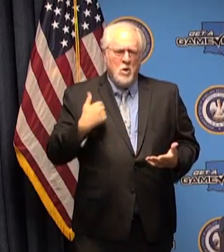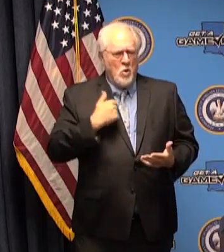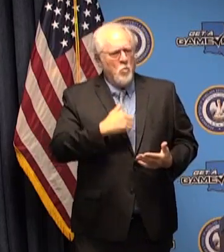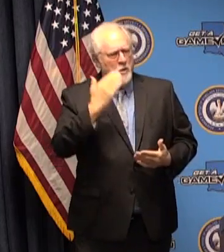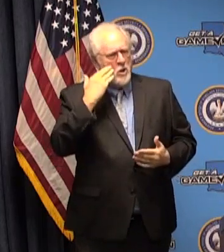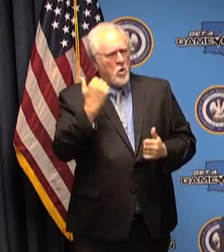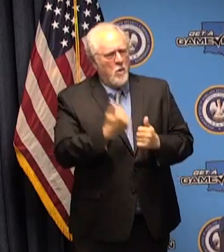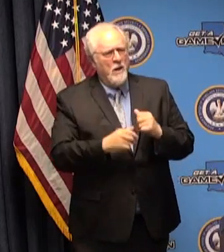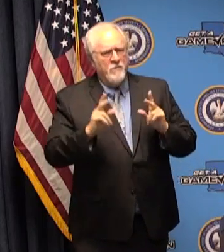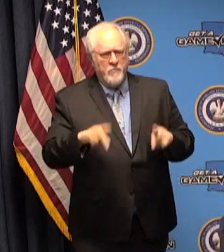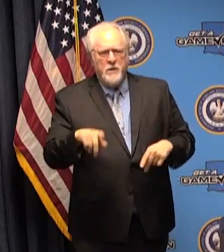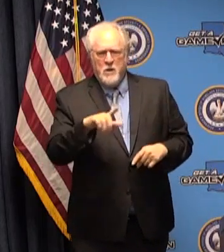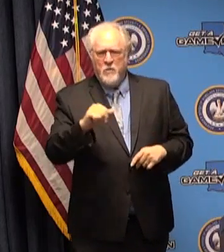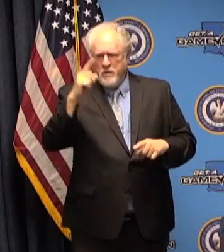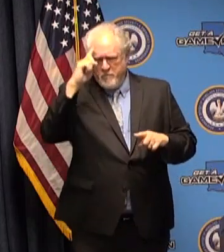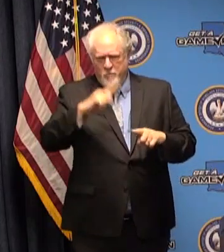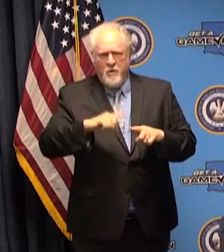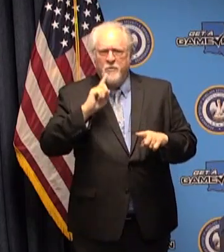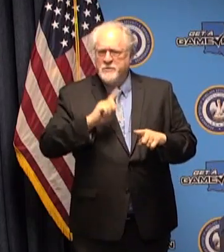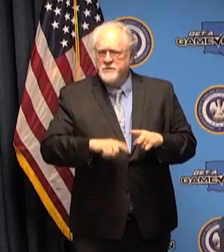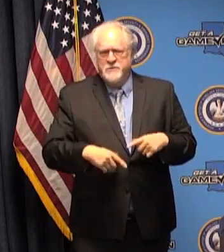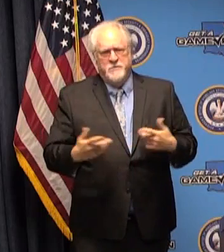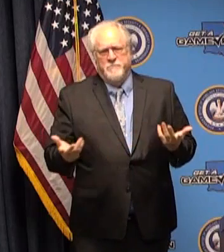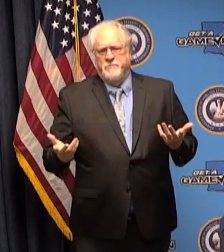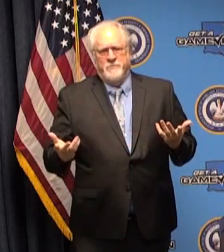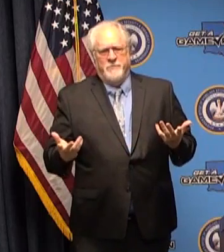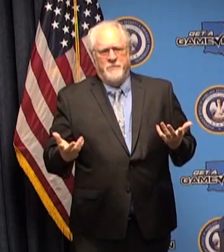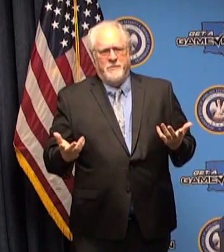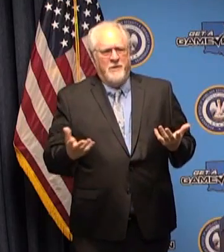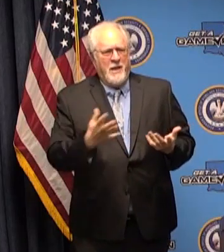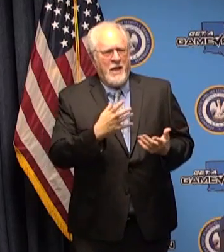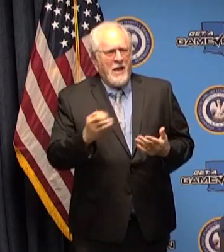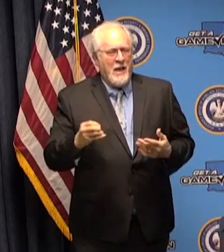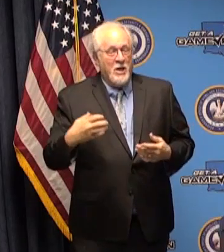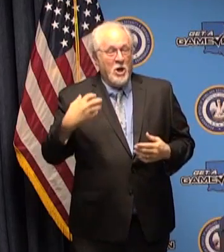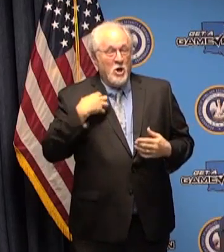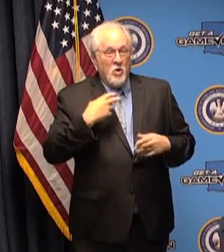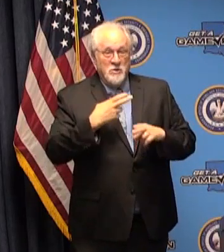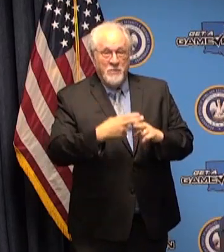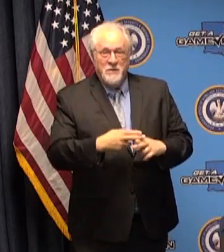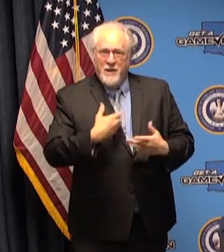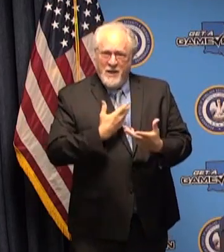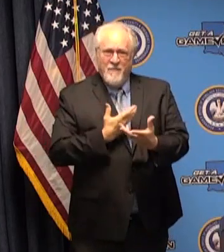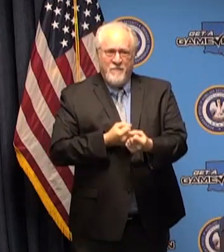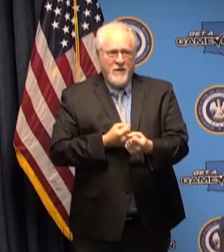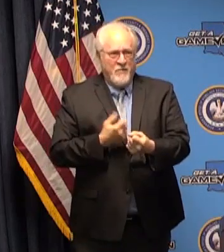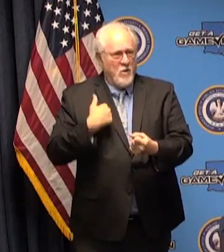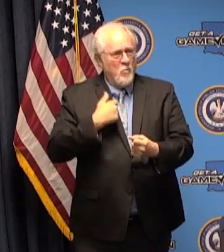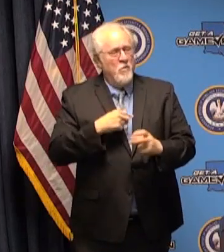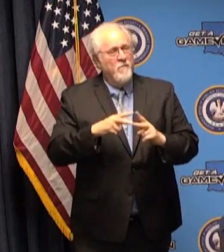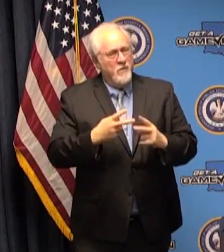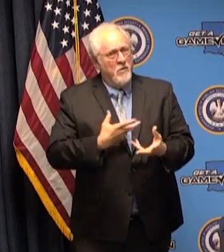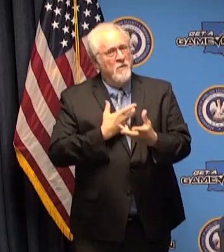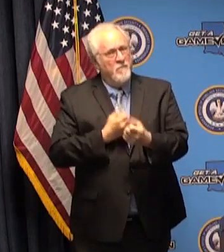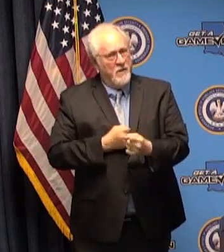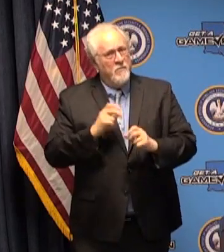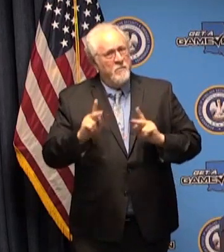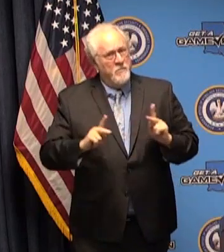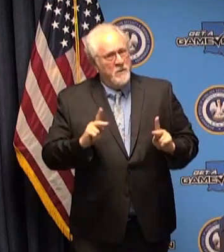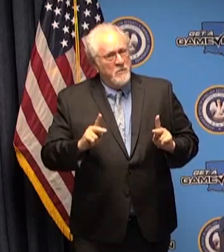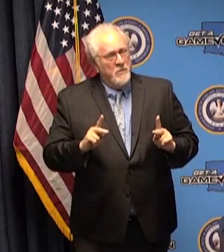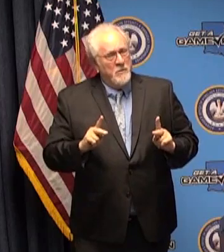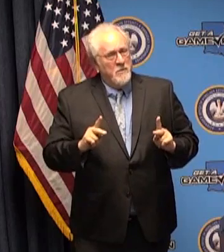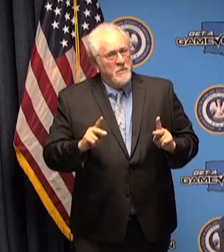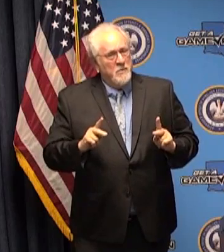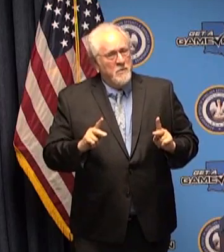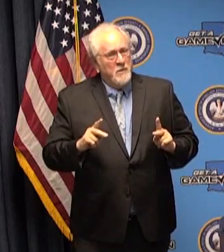And we know that everybody in this state is brother and sister to everybody else. And as the coach mentioned, have faith. We are a very, very faithful people.